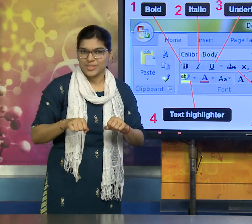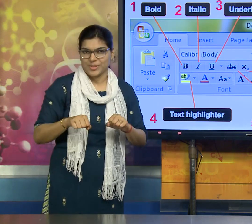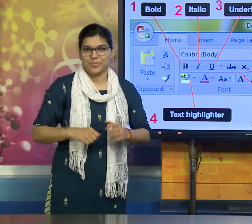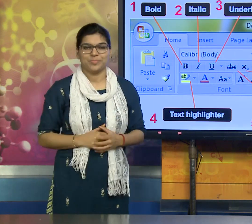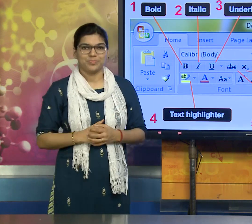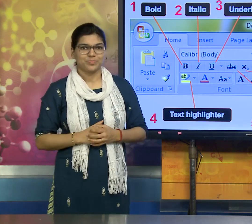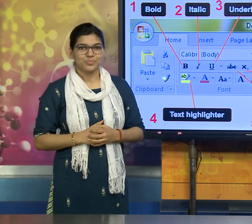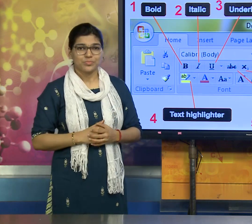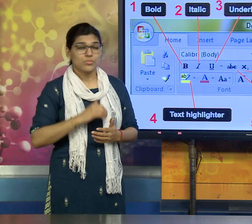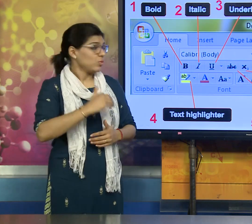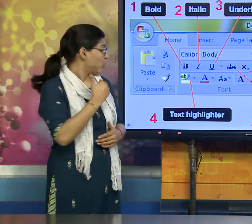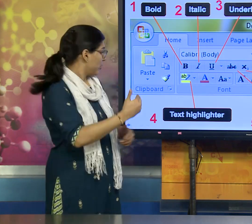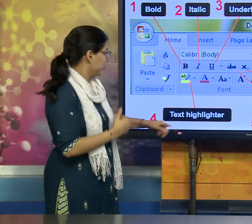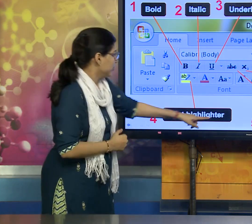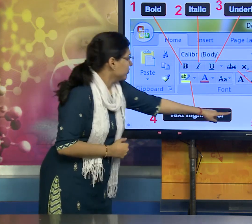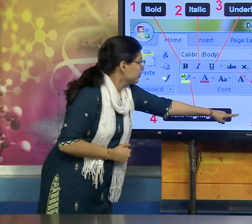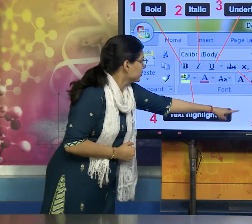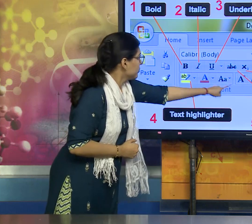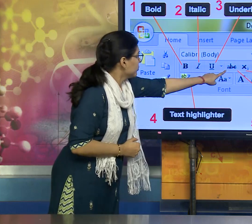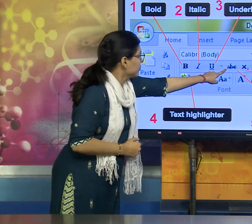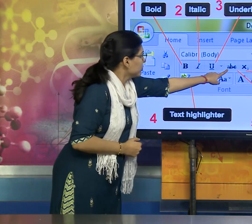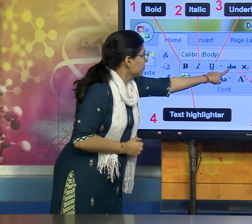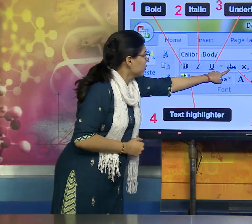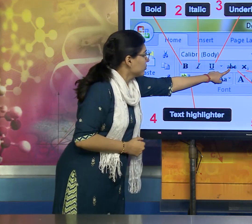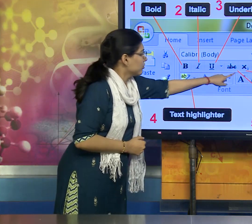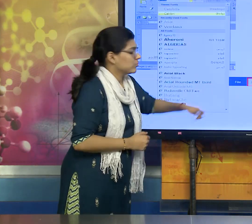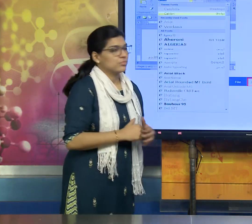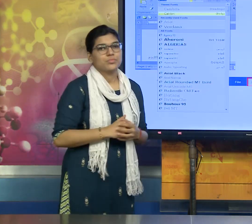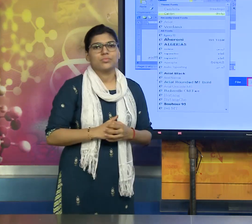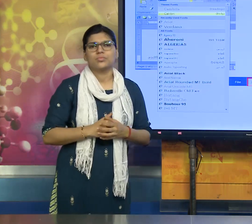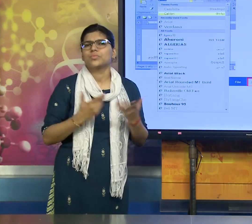it can done on computer by clicking on number 4.